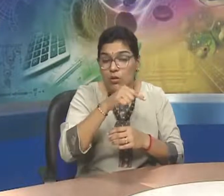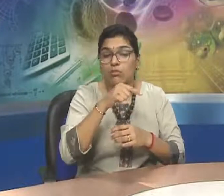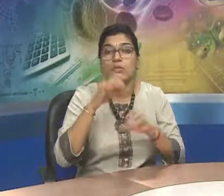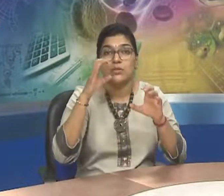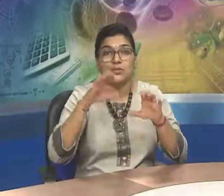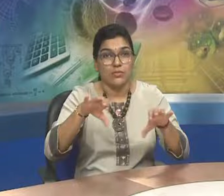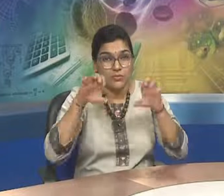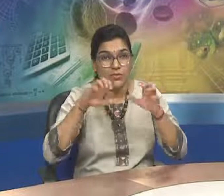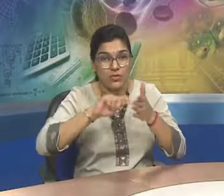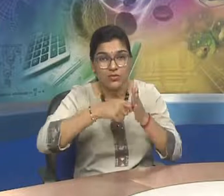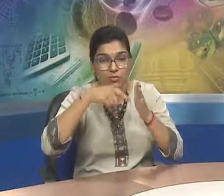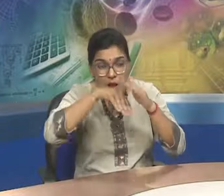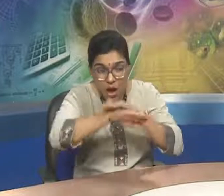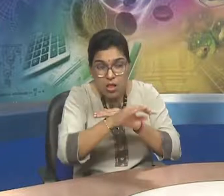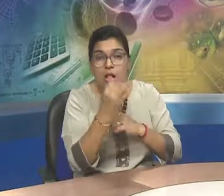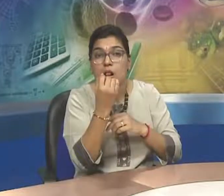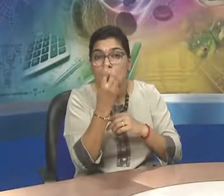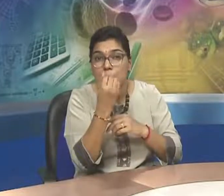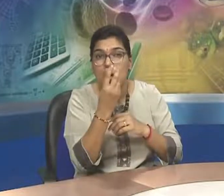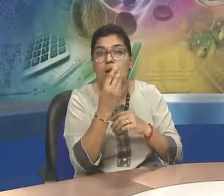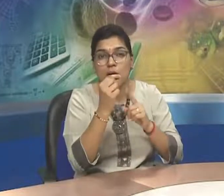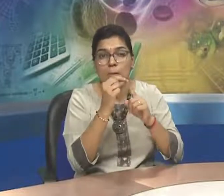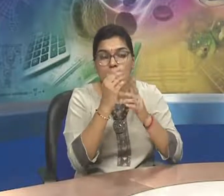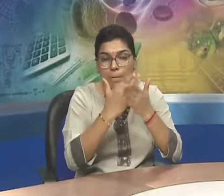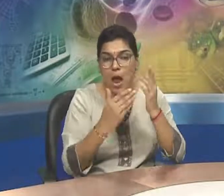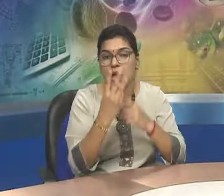Part 3 of our Constitution